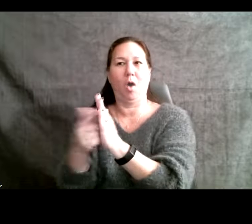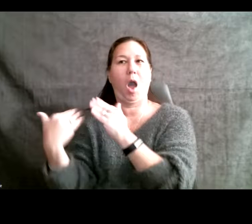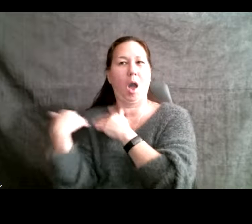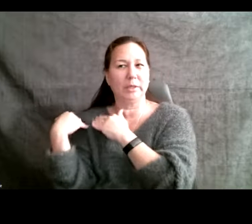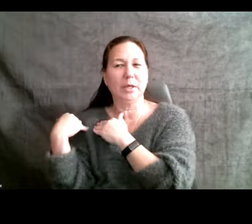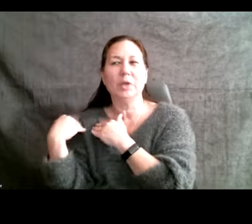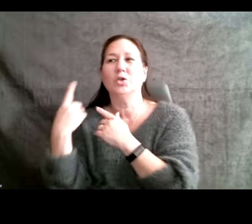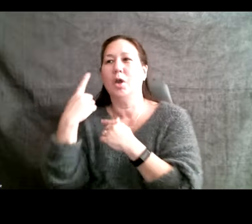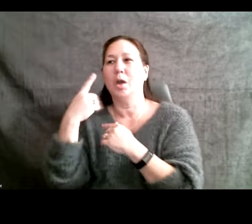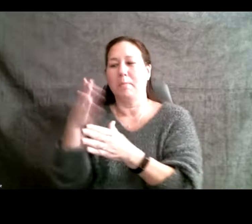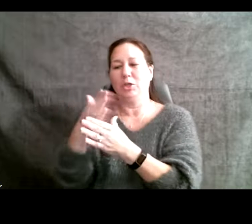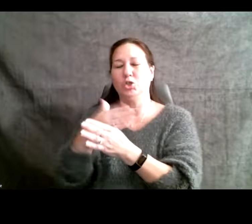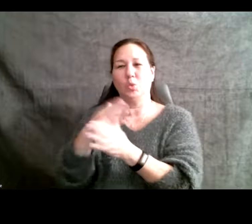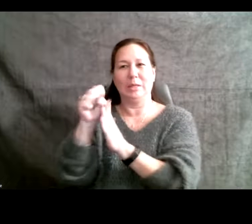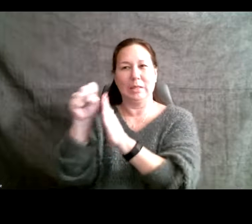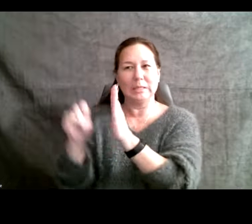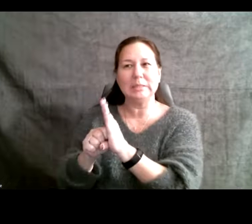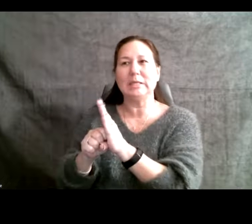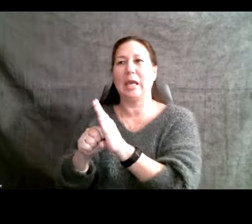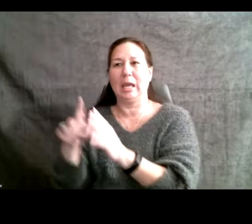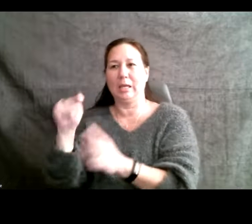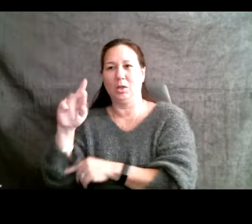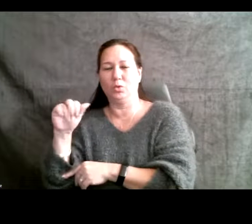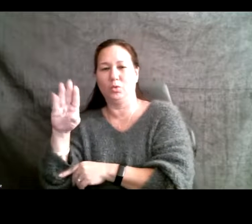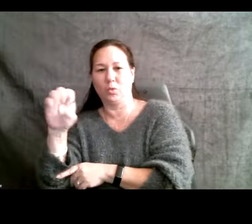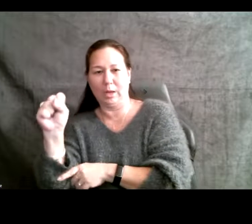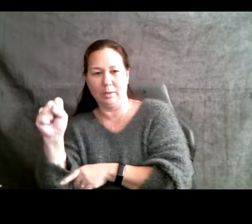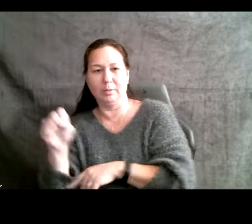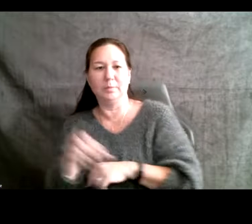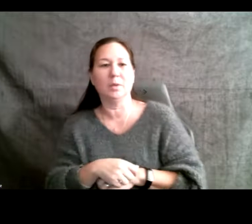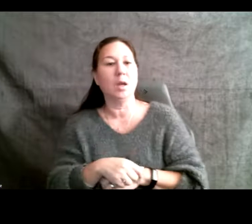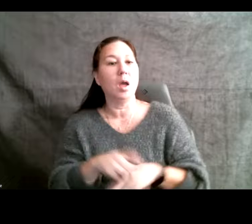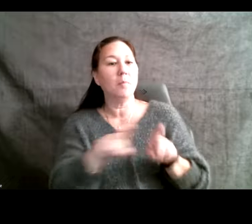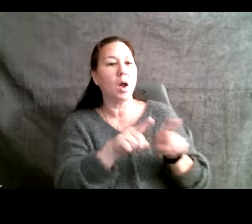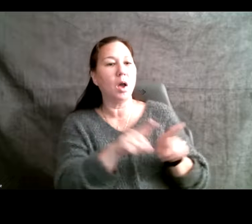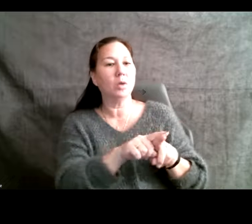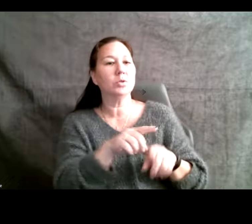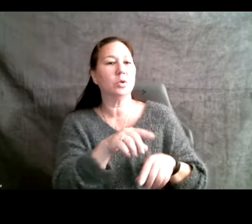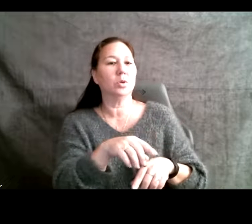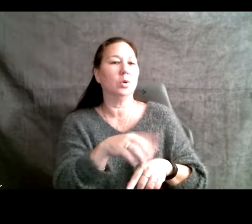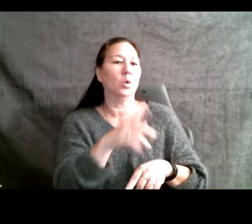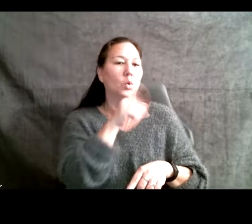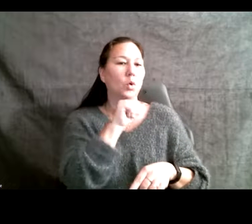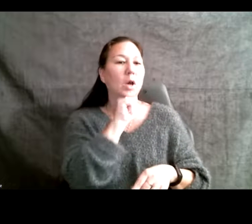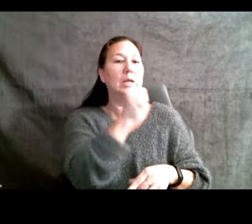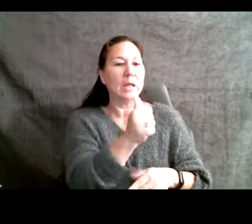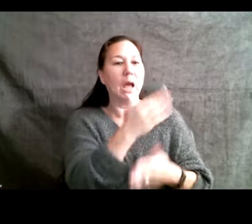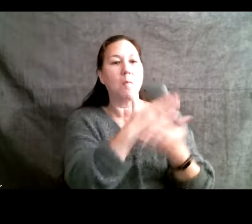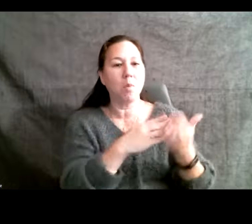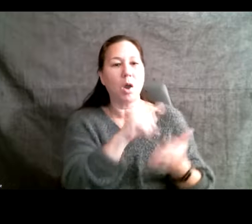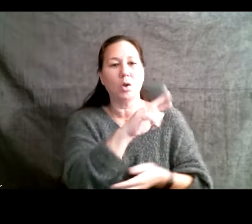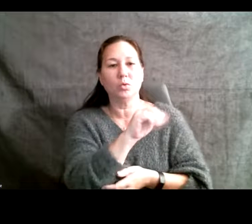Indigenous people who are not part of tribes, who are minorities. I'm part of a tribe. I still consider myself a minority.